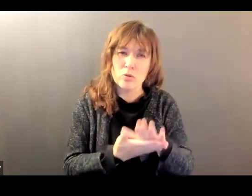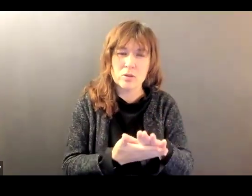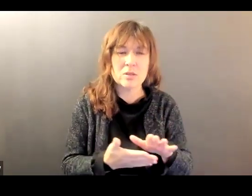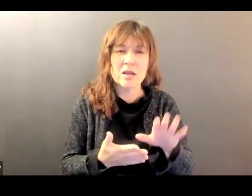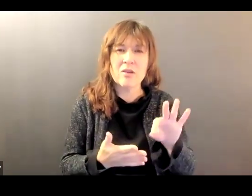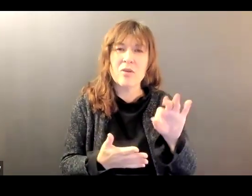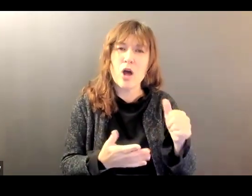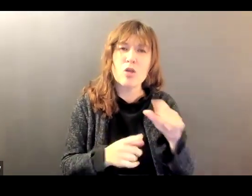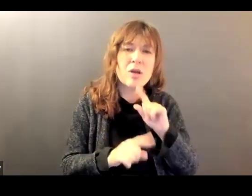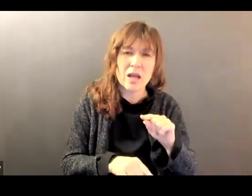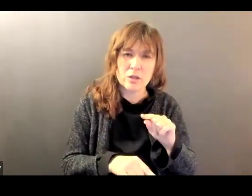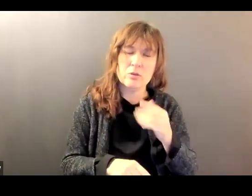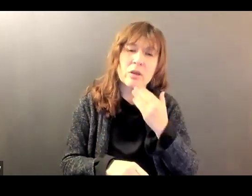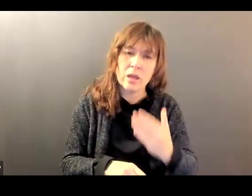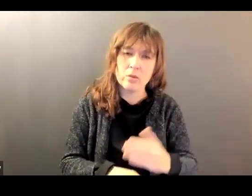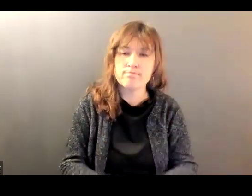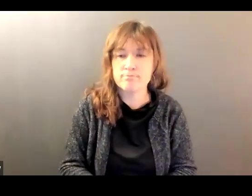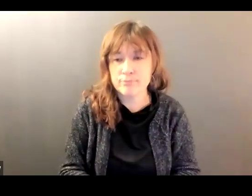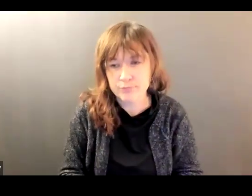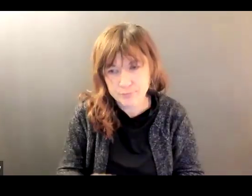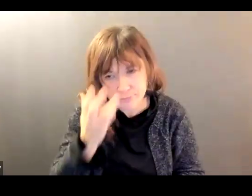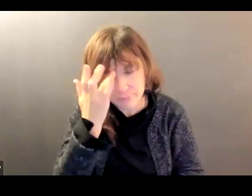can make a difference. Thank you.